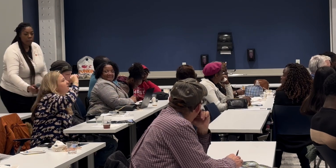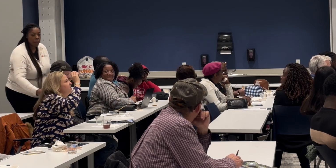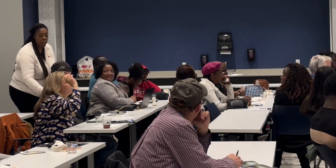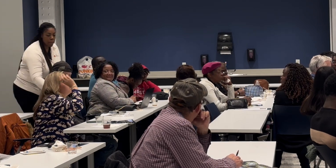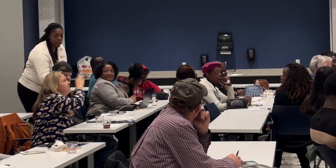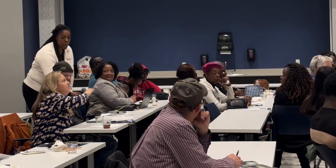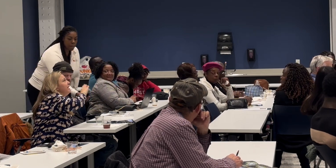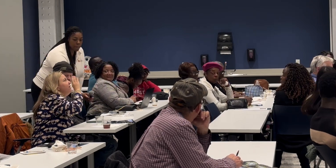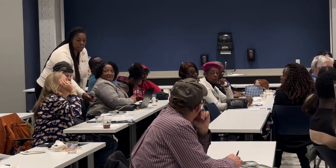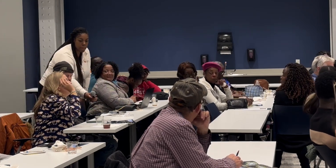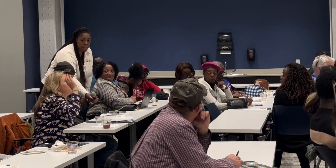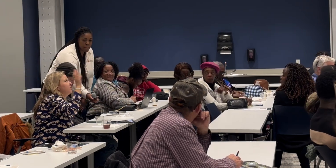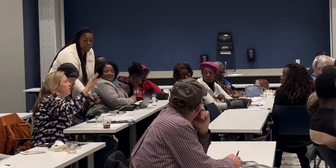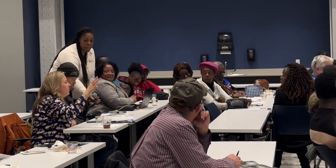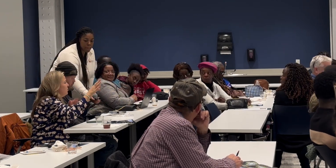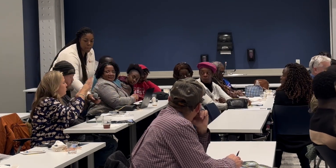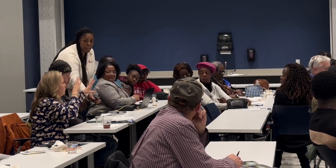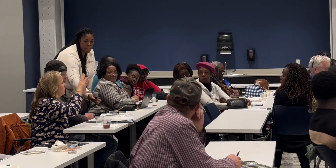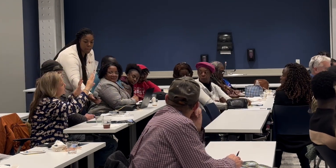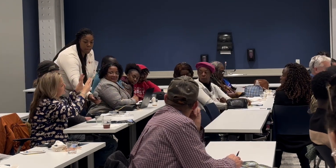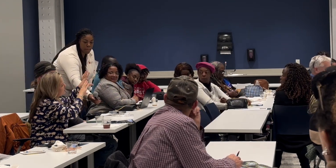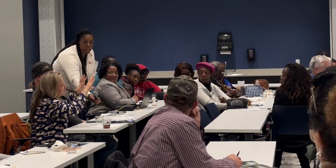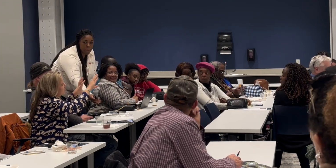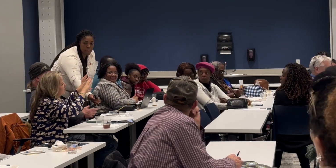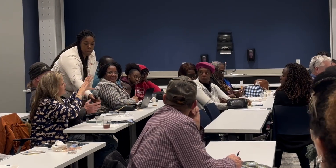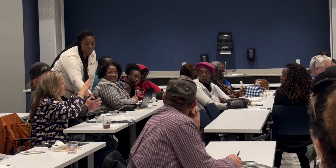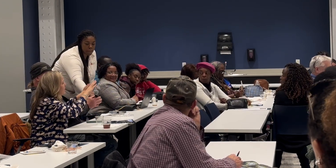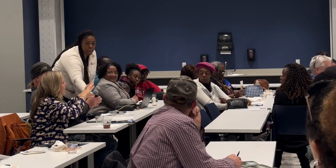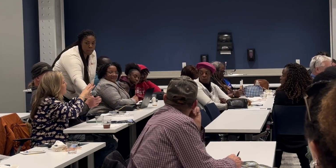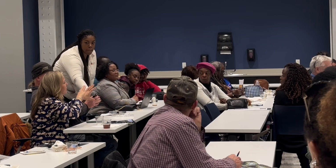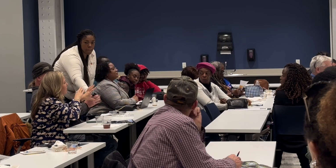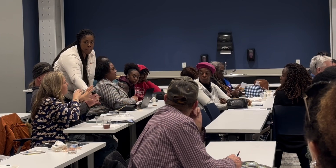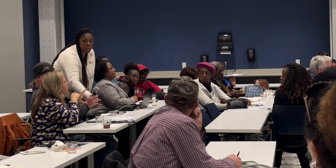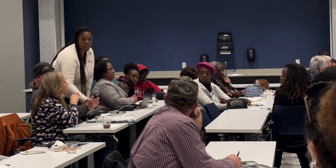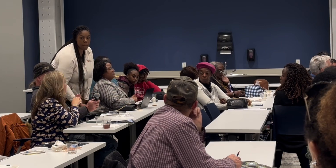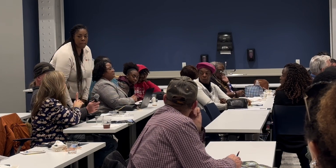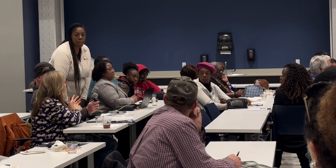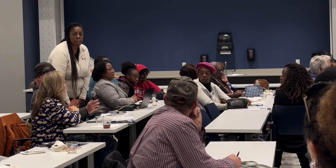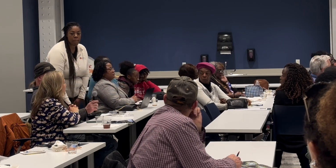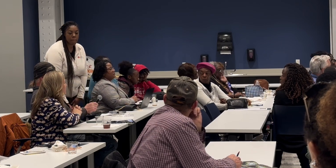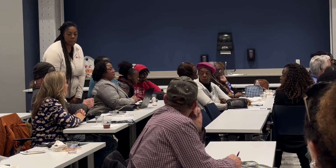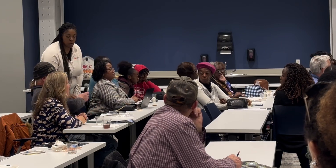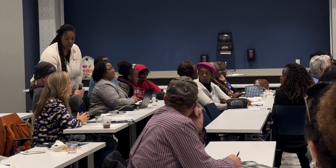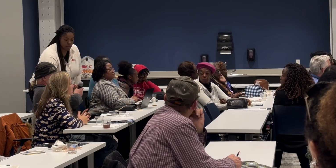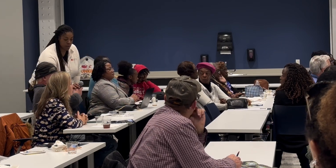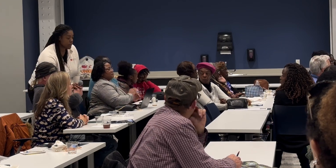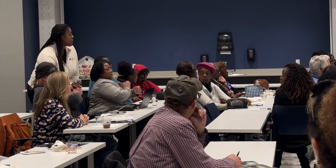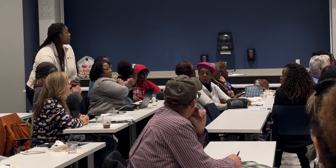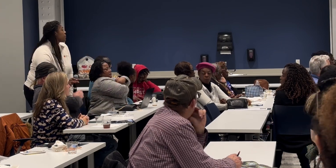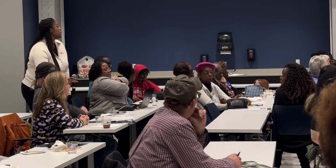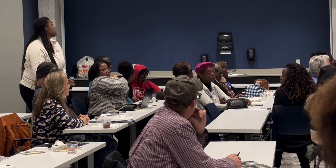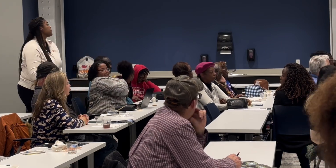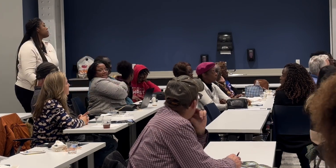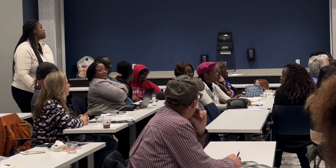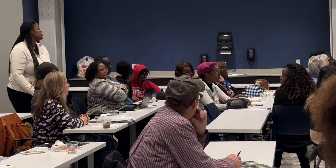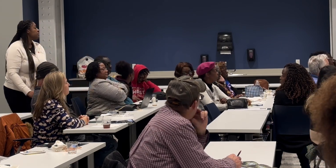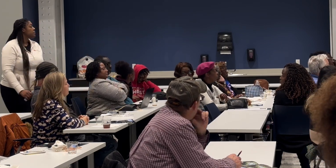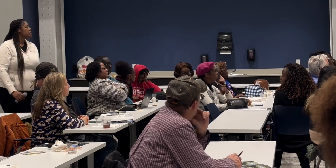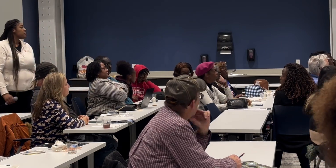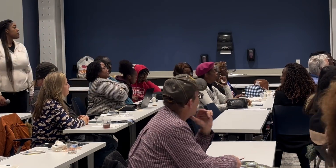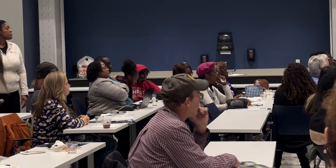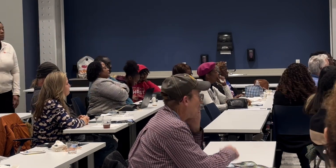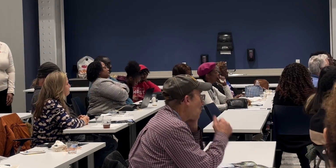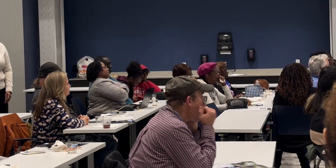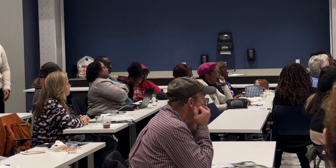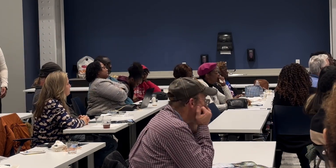Emily? Does the tank or the tunnel, do they store the same amount of water? They will store the same amount of water.